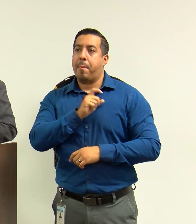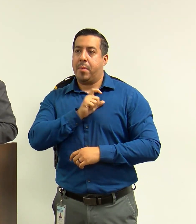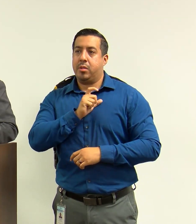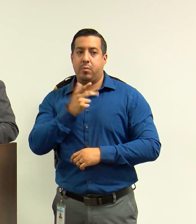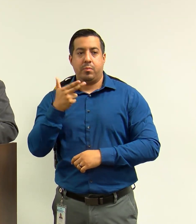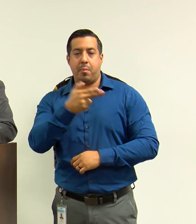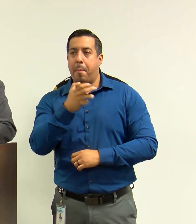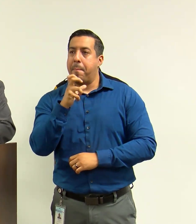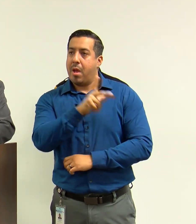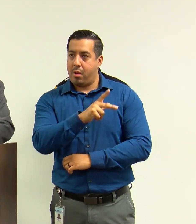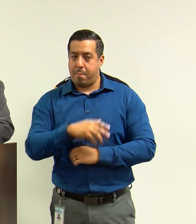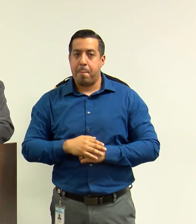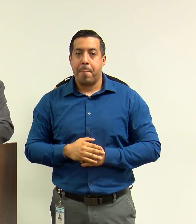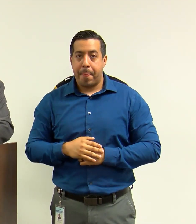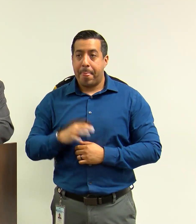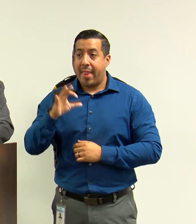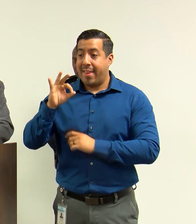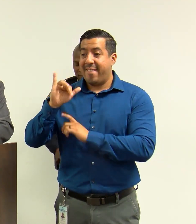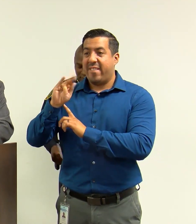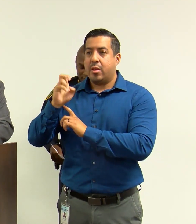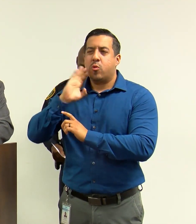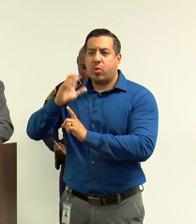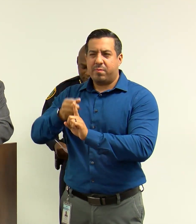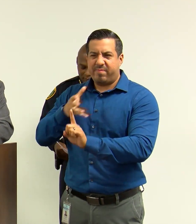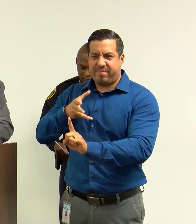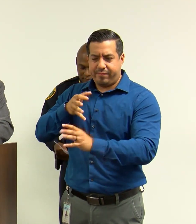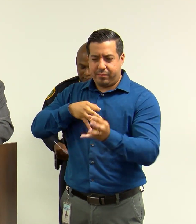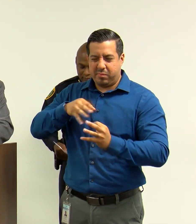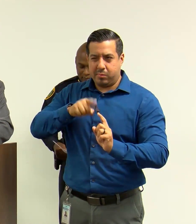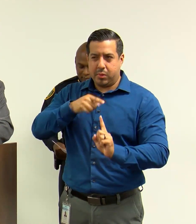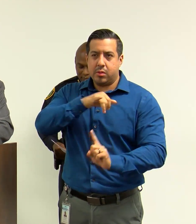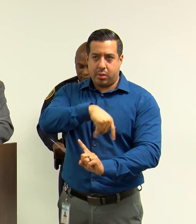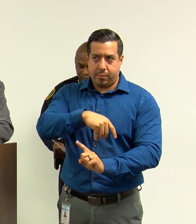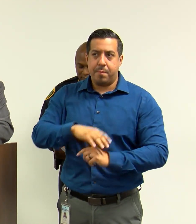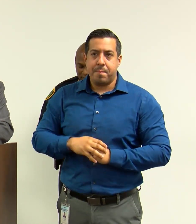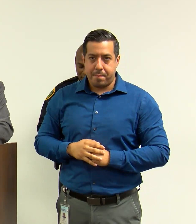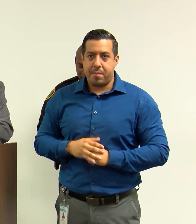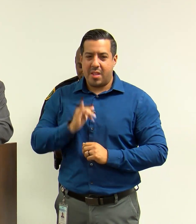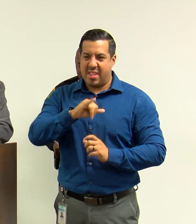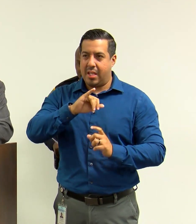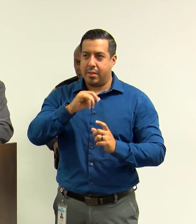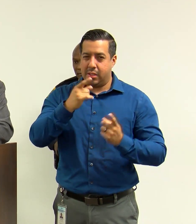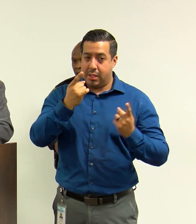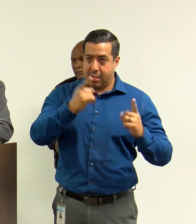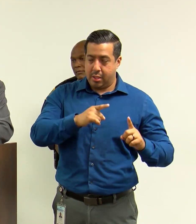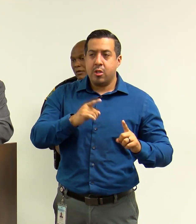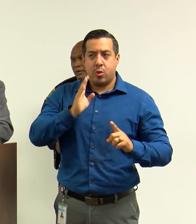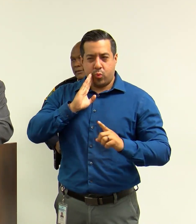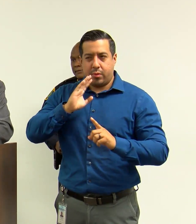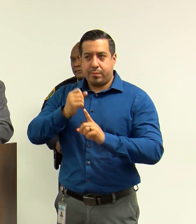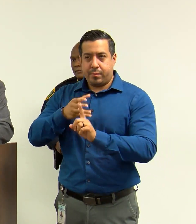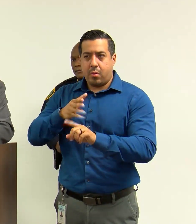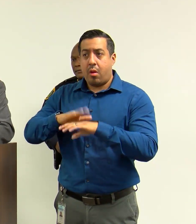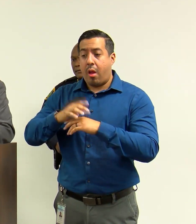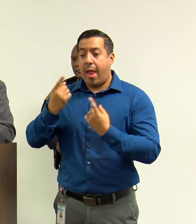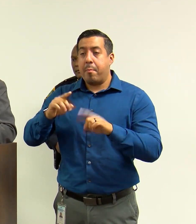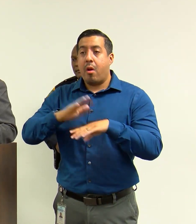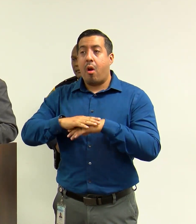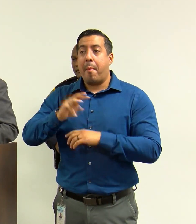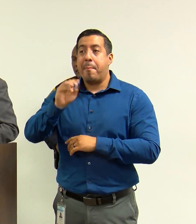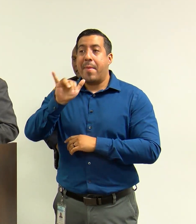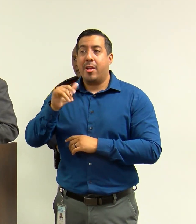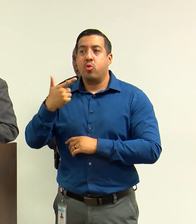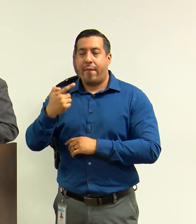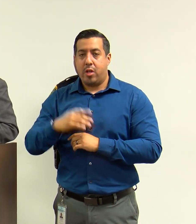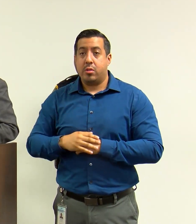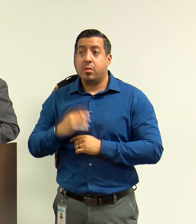returned fire. Chief Fenner will provide more details shortly about that particular incident, which occurred on May 21st. But the